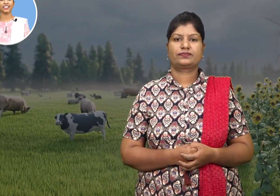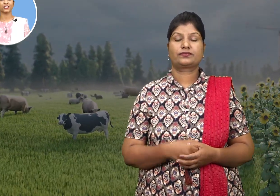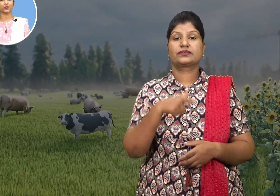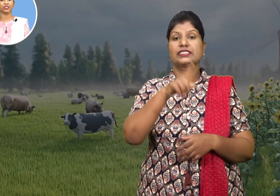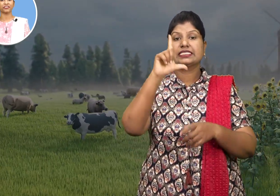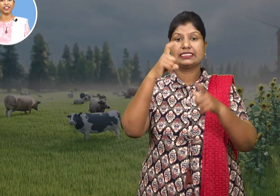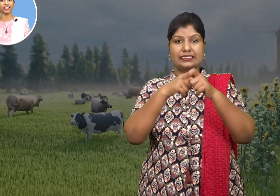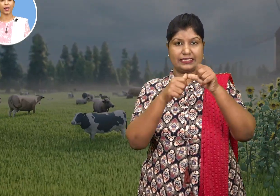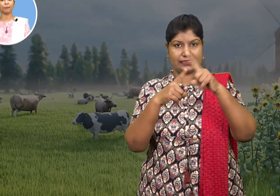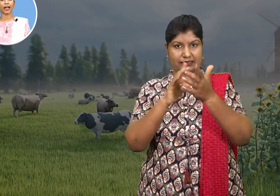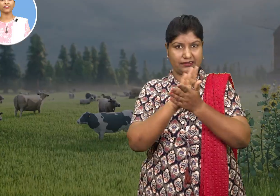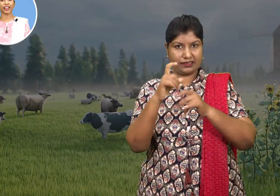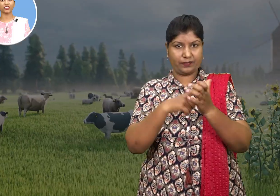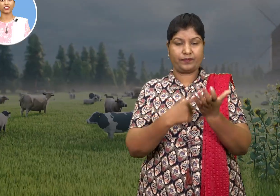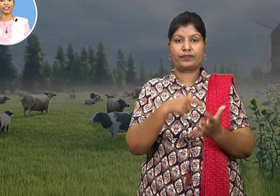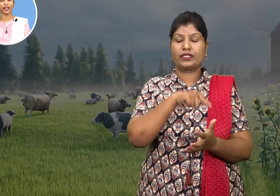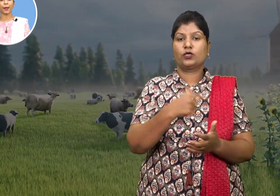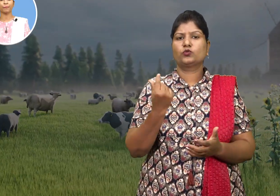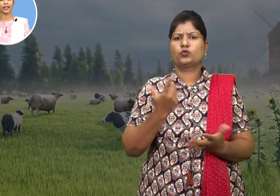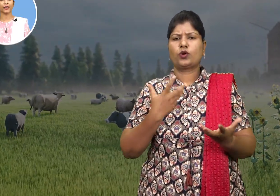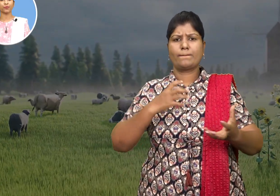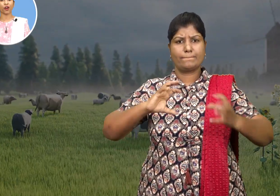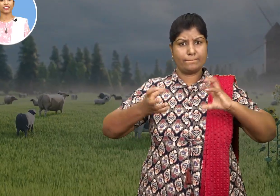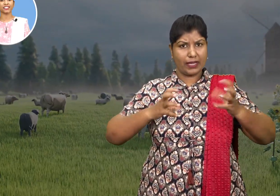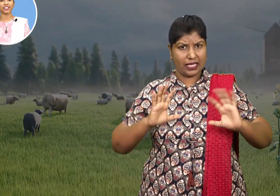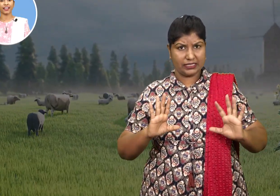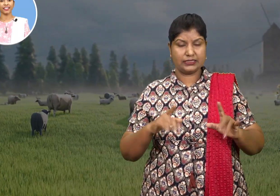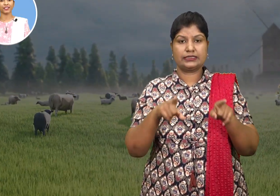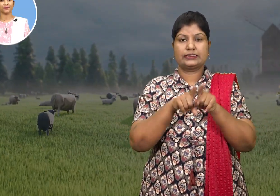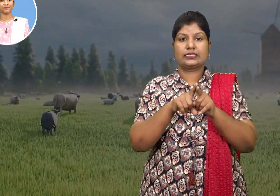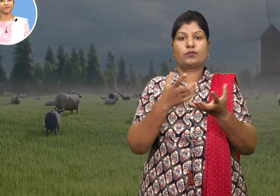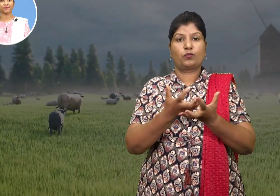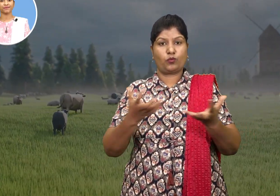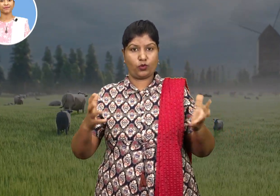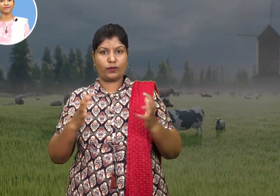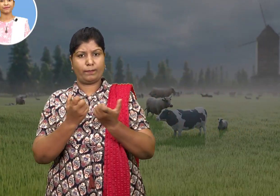Leather is used for manufacturing many products like